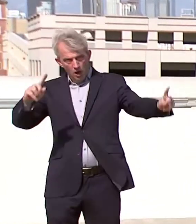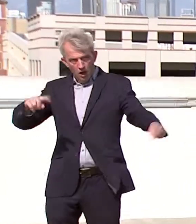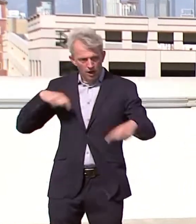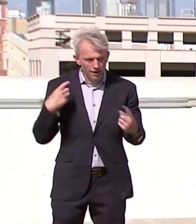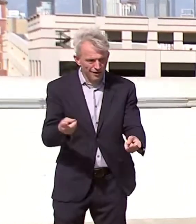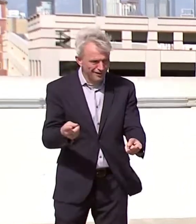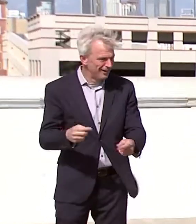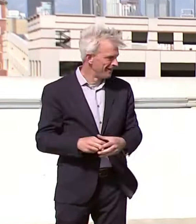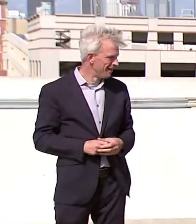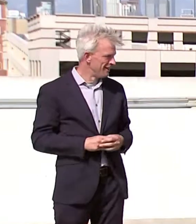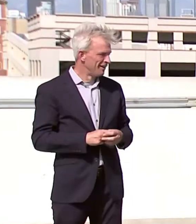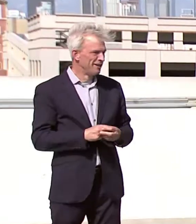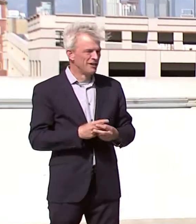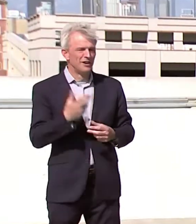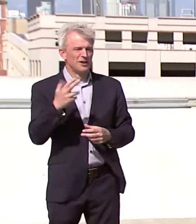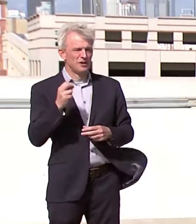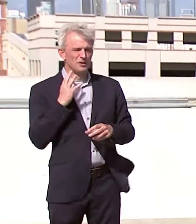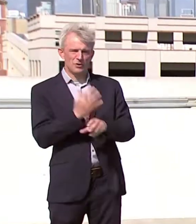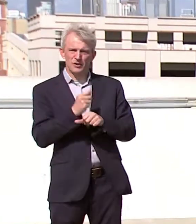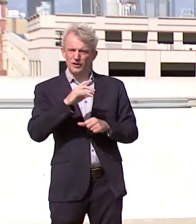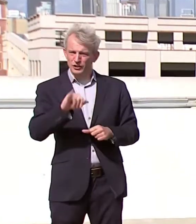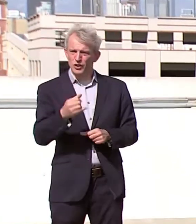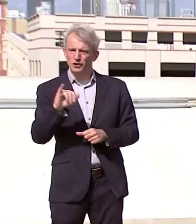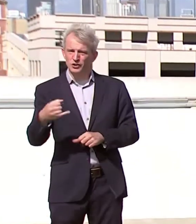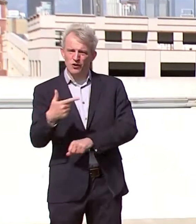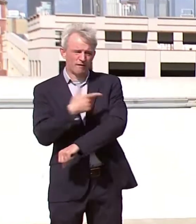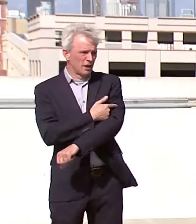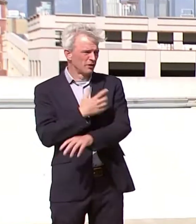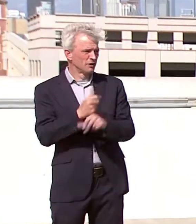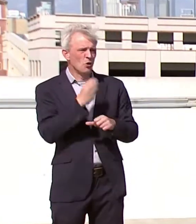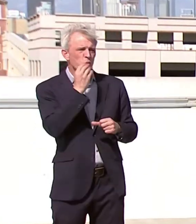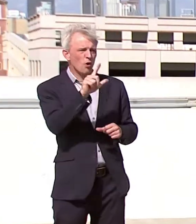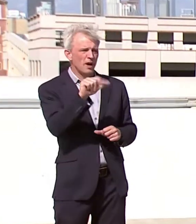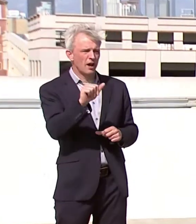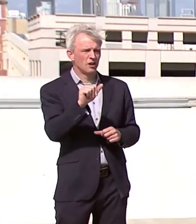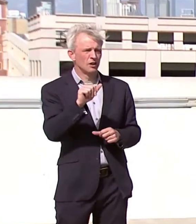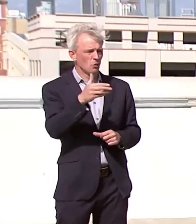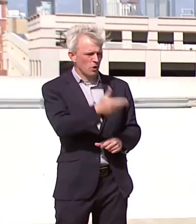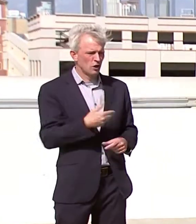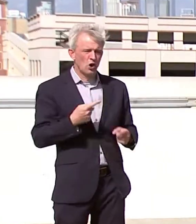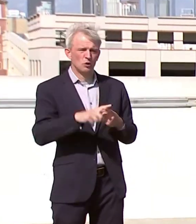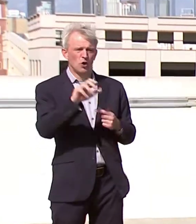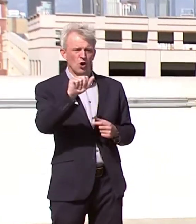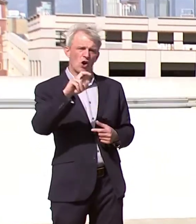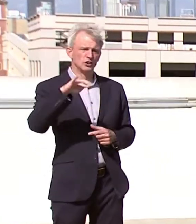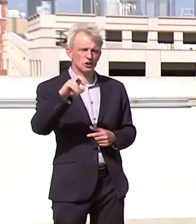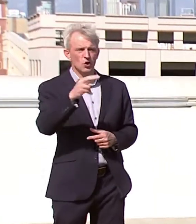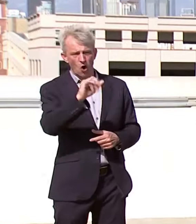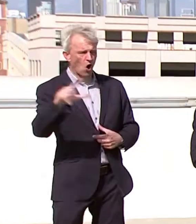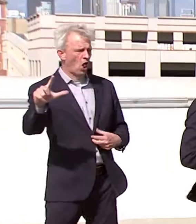said, he's going to be getting the Johnson & Johnson vaccine. Please give a warm LA welcome to the one and only Arsenio Hall.